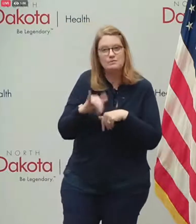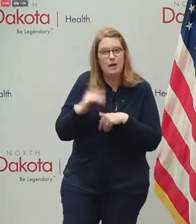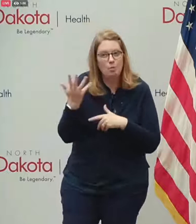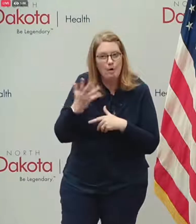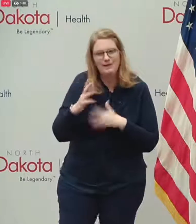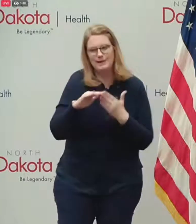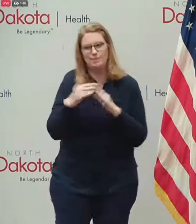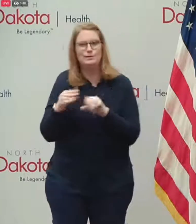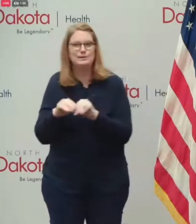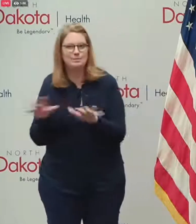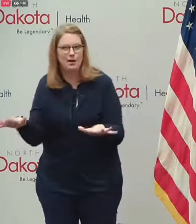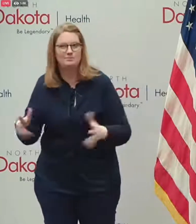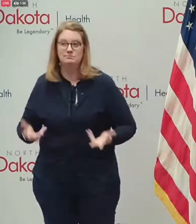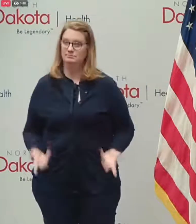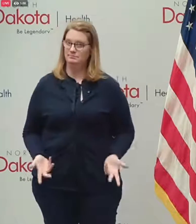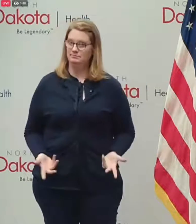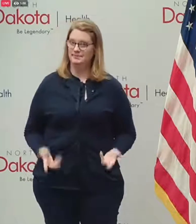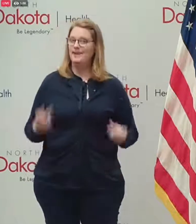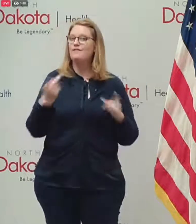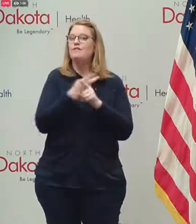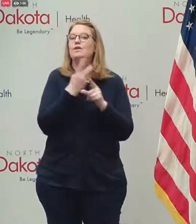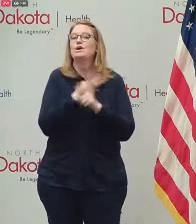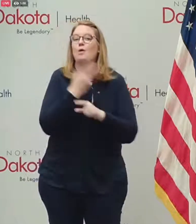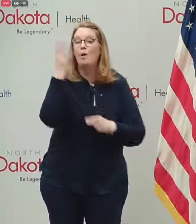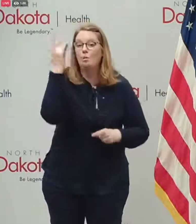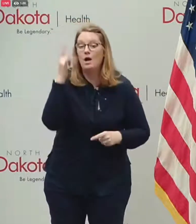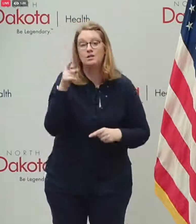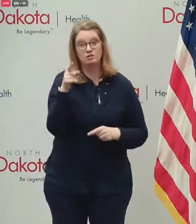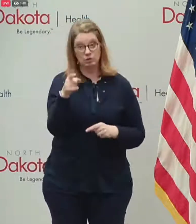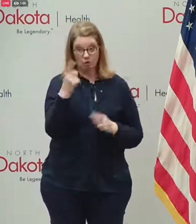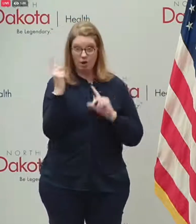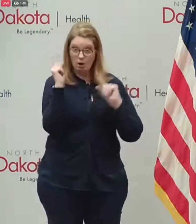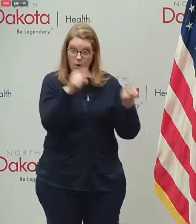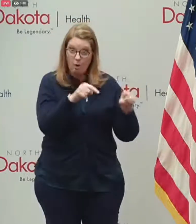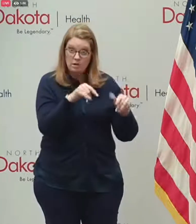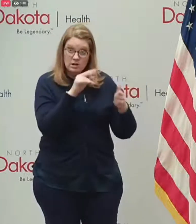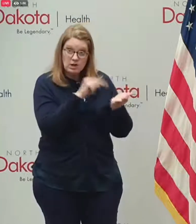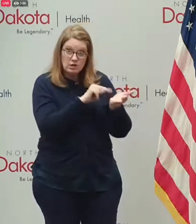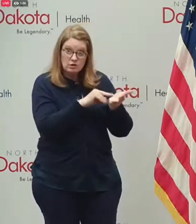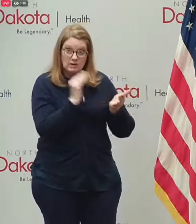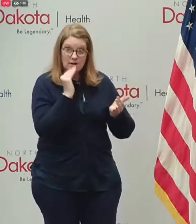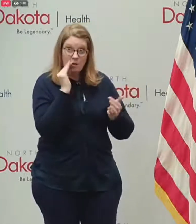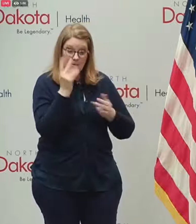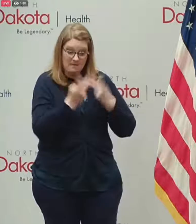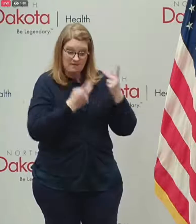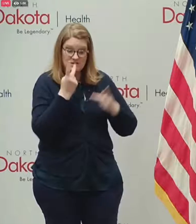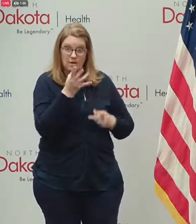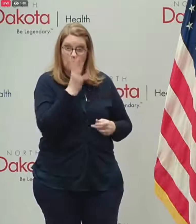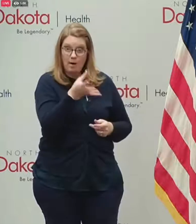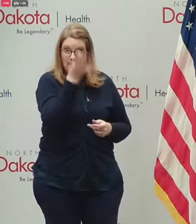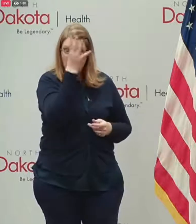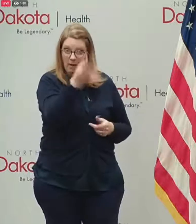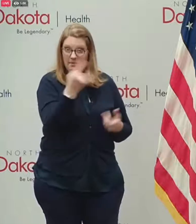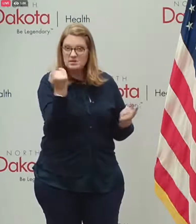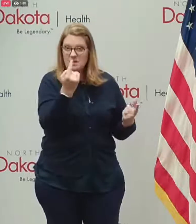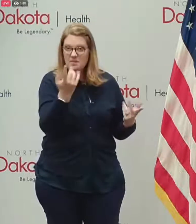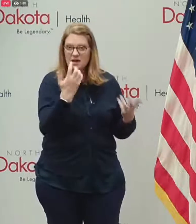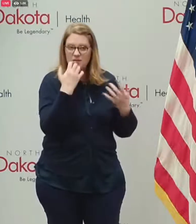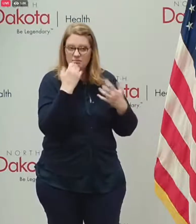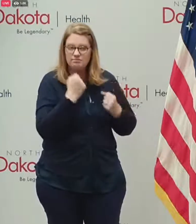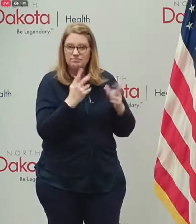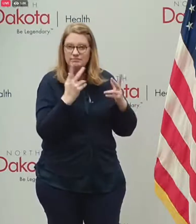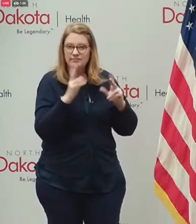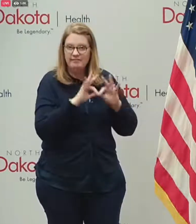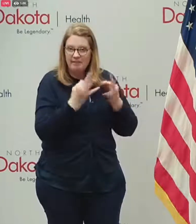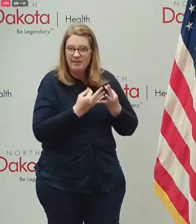again, as I said earlier, find your why. You want to visit your loved ones, that'd be another reason for us to all help get the numbers